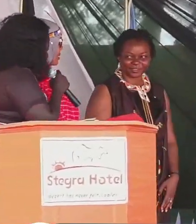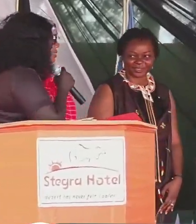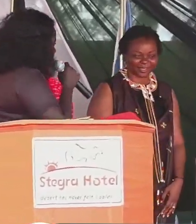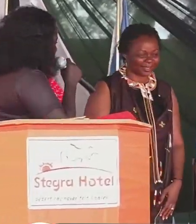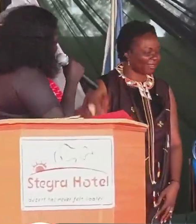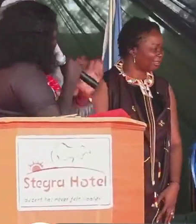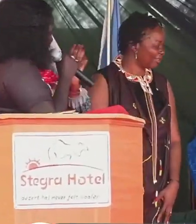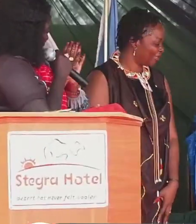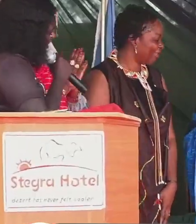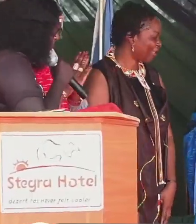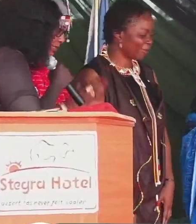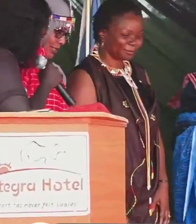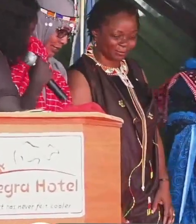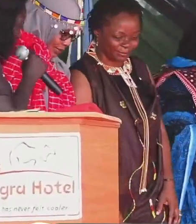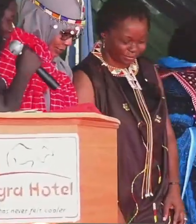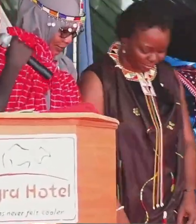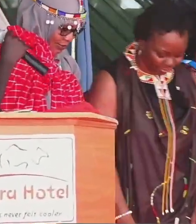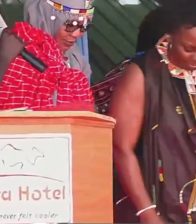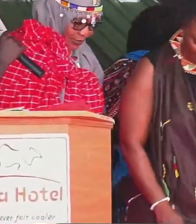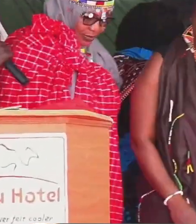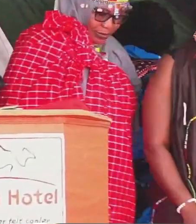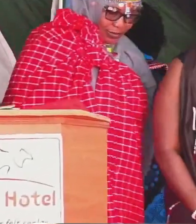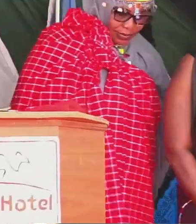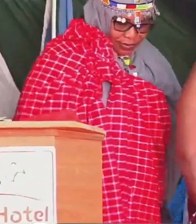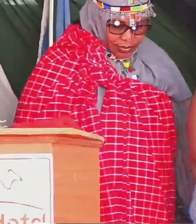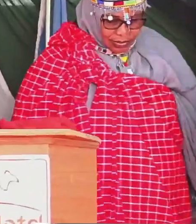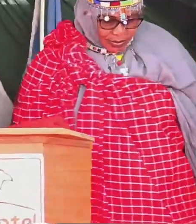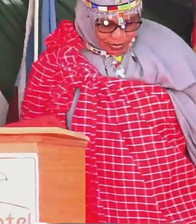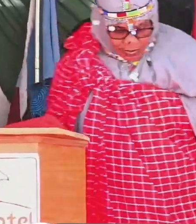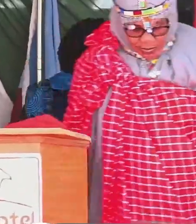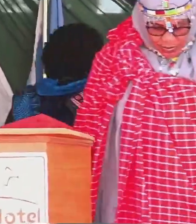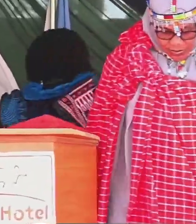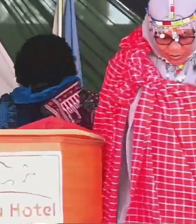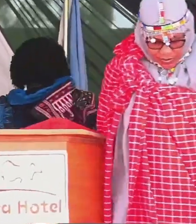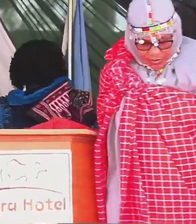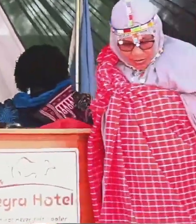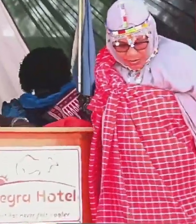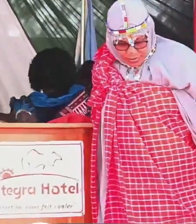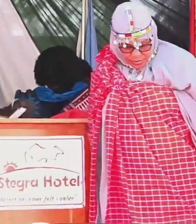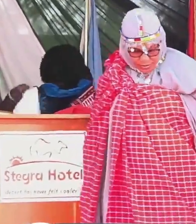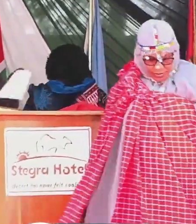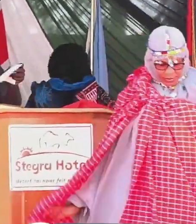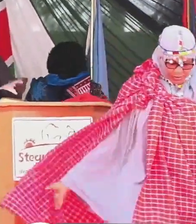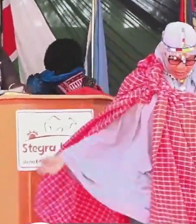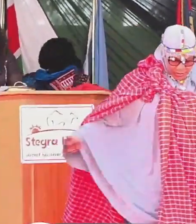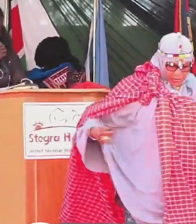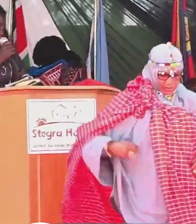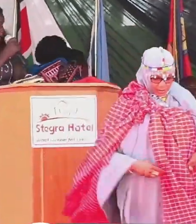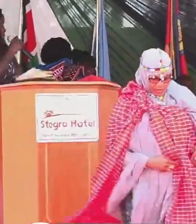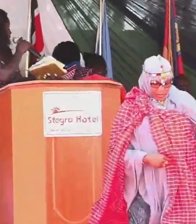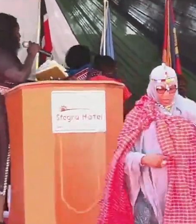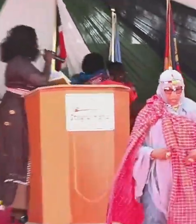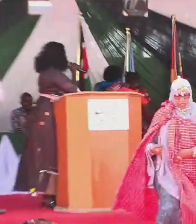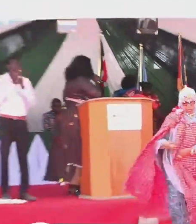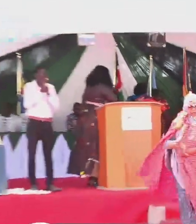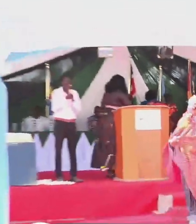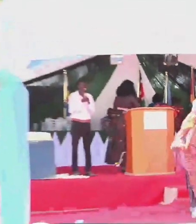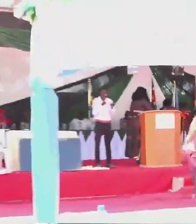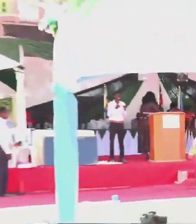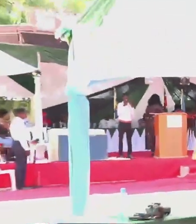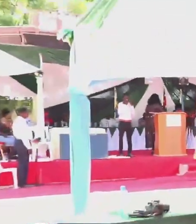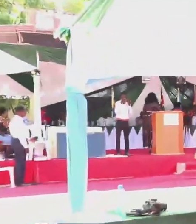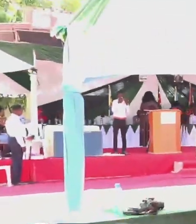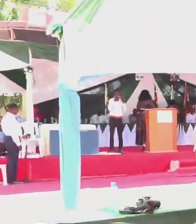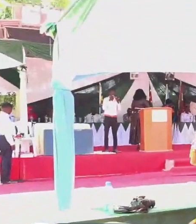Haya, asante sana, Your Excellencies. Mimi nimemaliza, ningependa kushukuru sana na